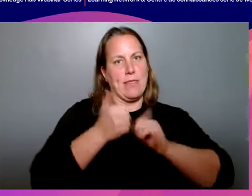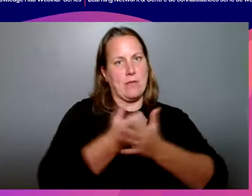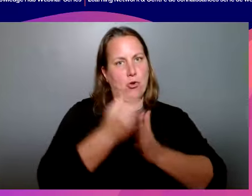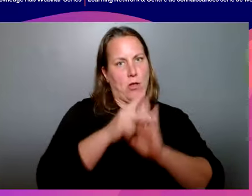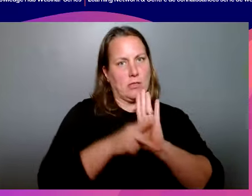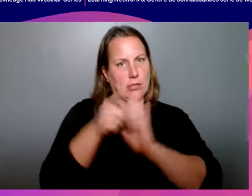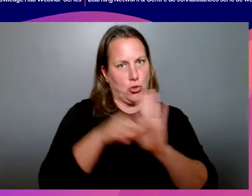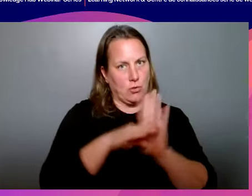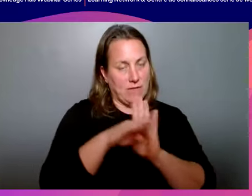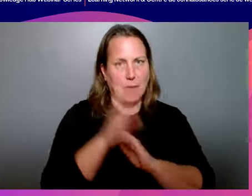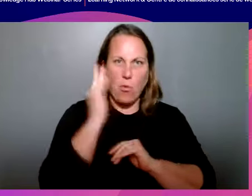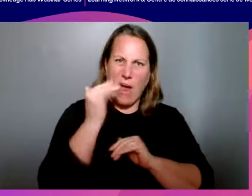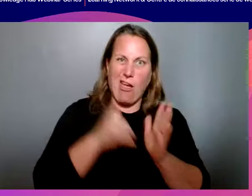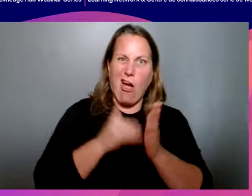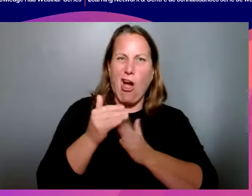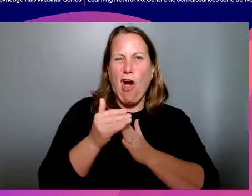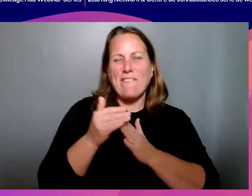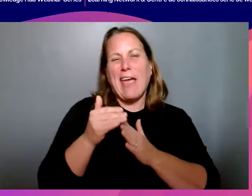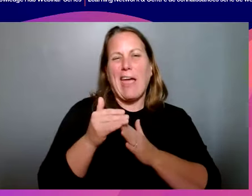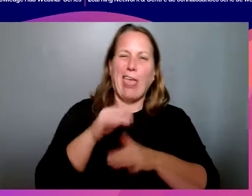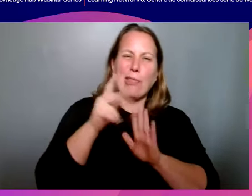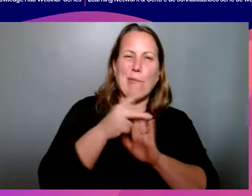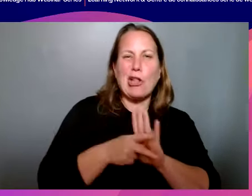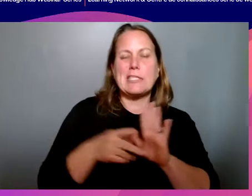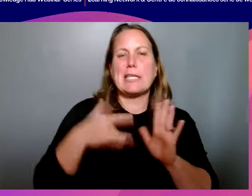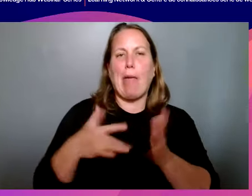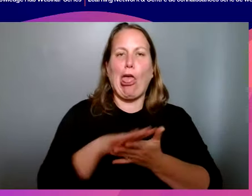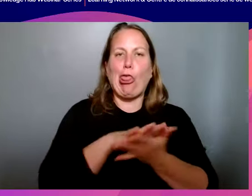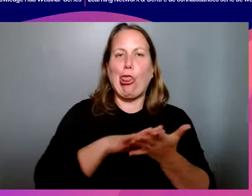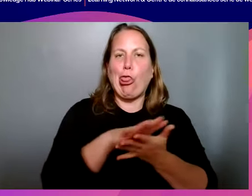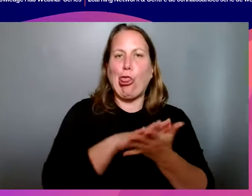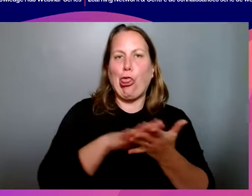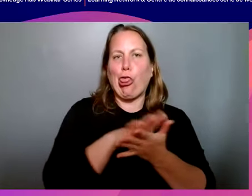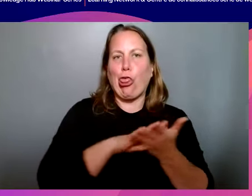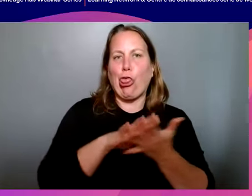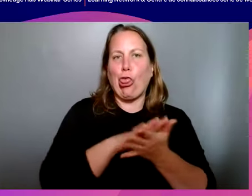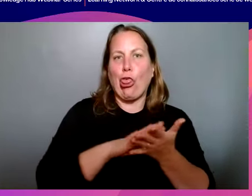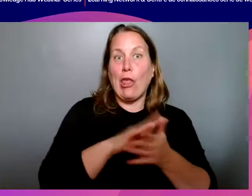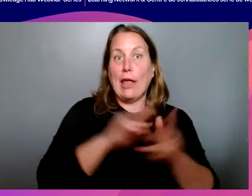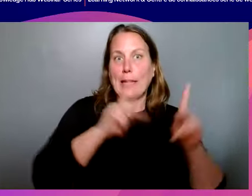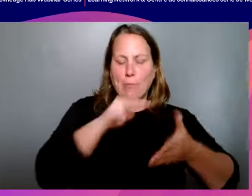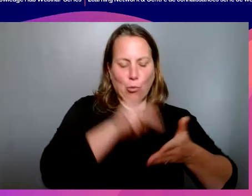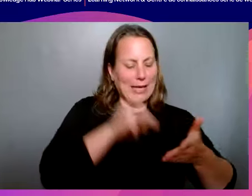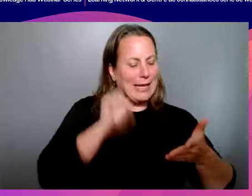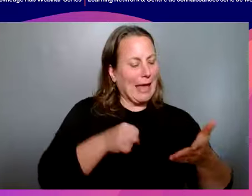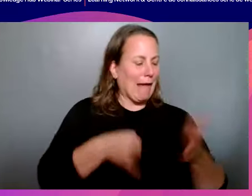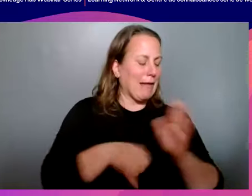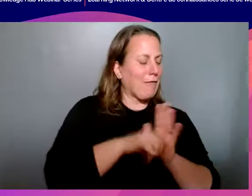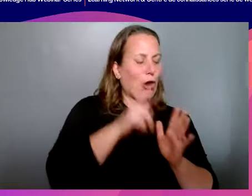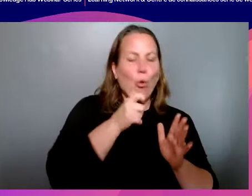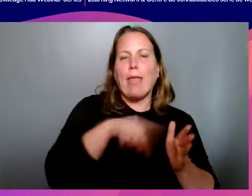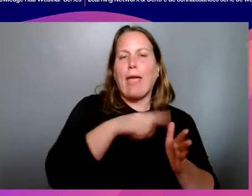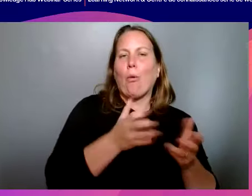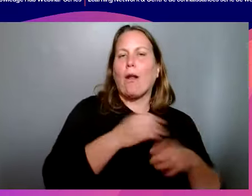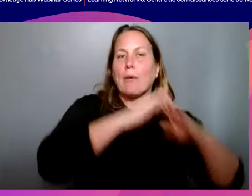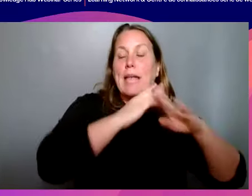because often they're left very broad and open to interpretation, and it's better to actually name the populations